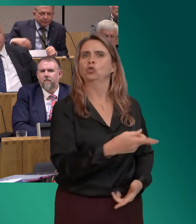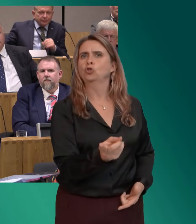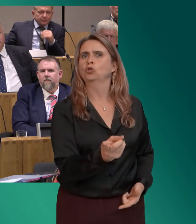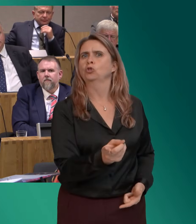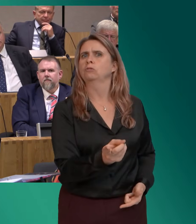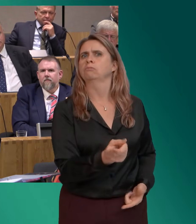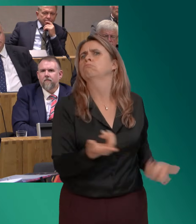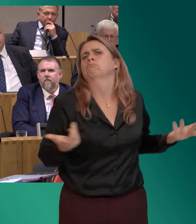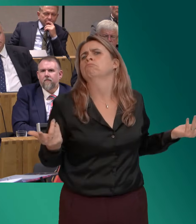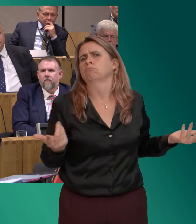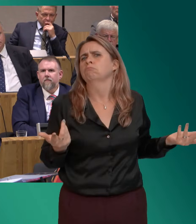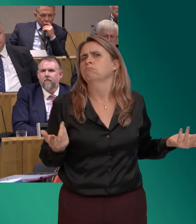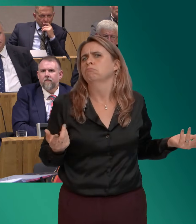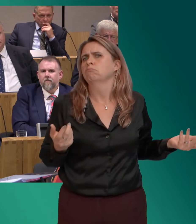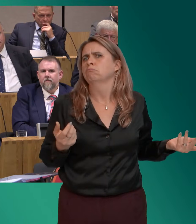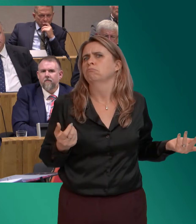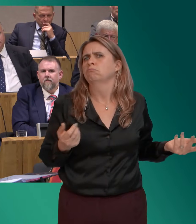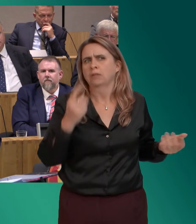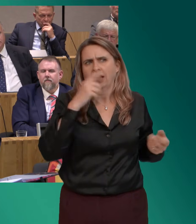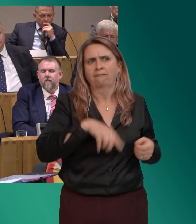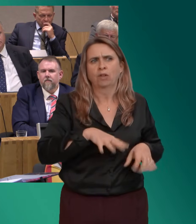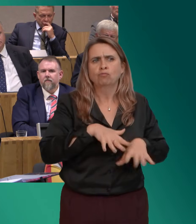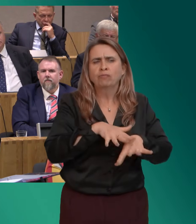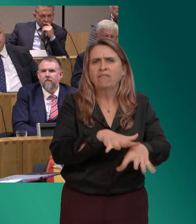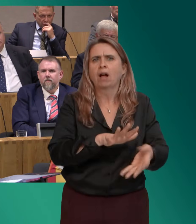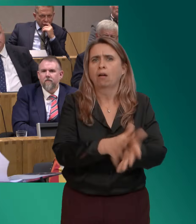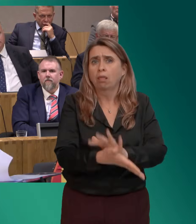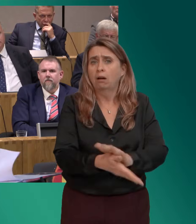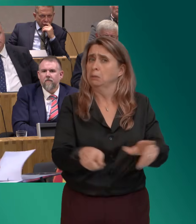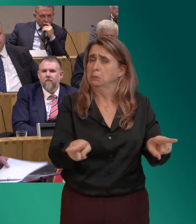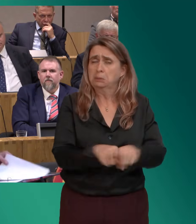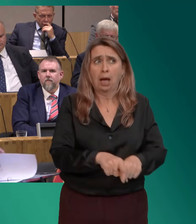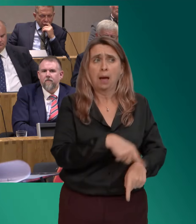That means in relation to polluted rivers, and it means in relation to